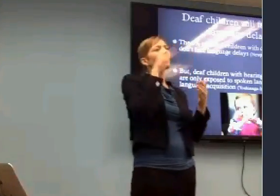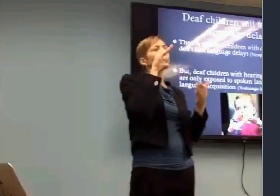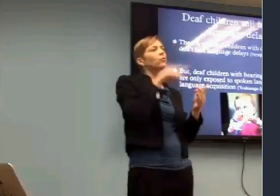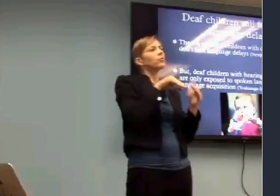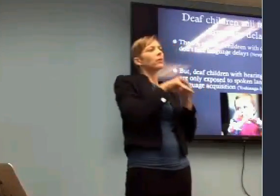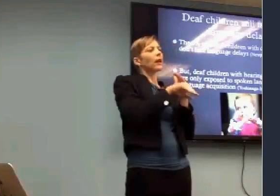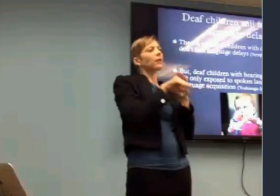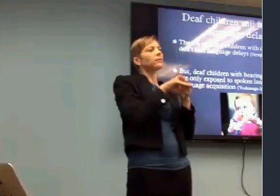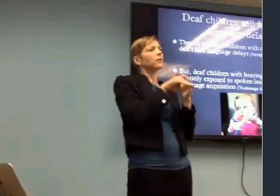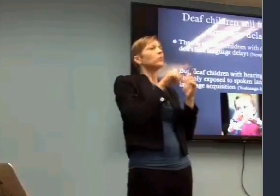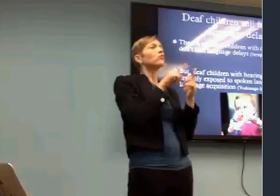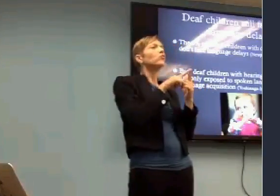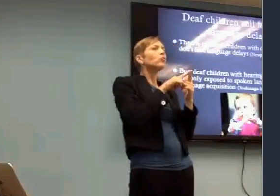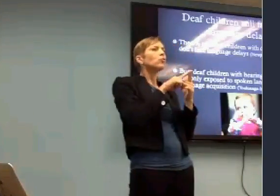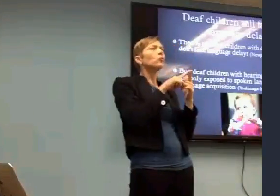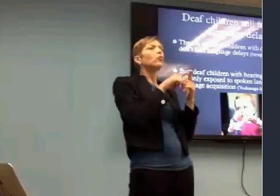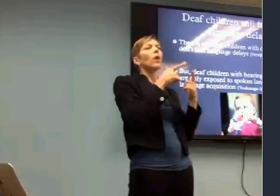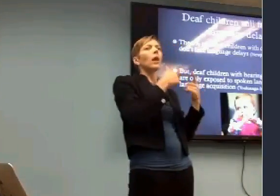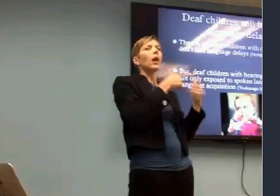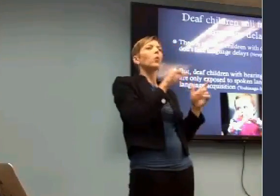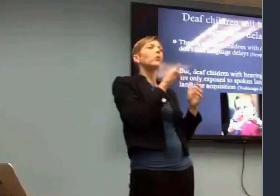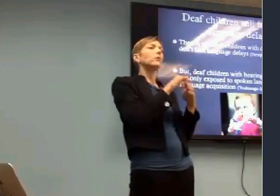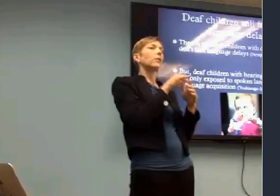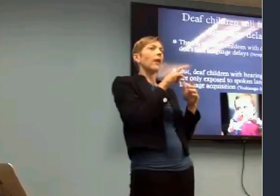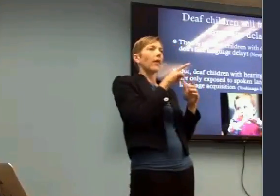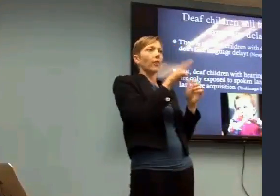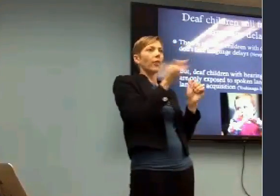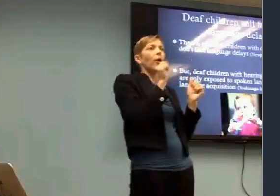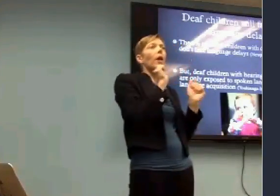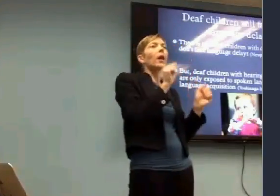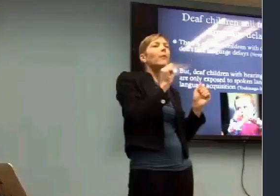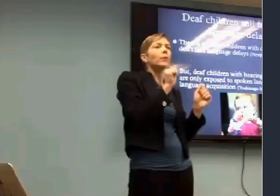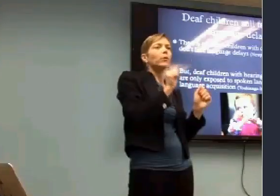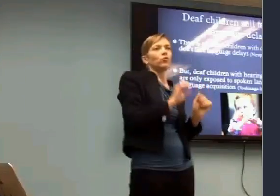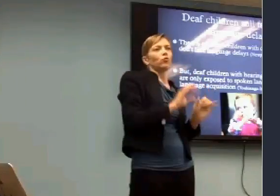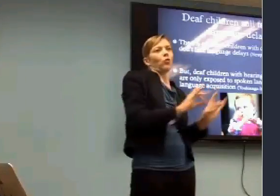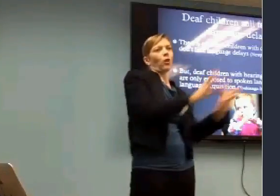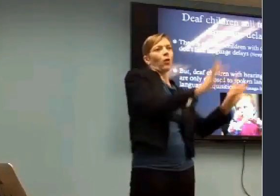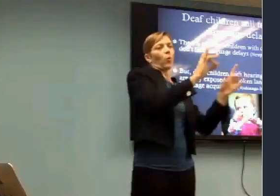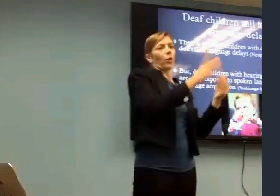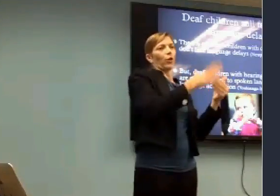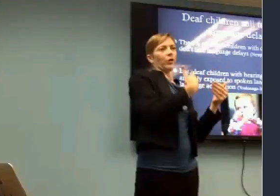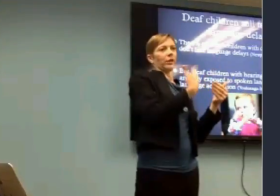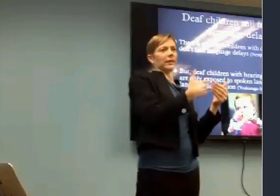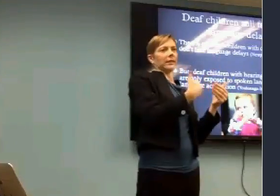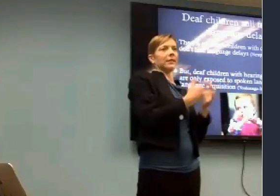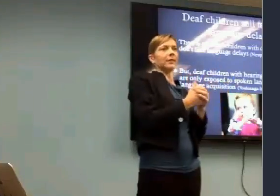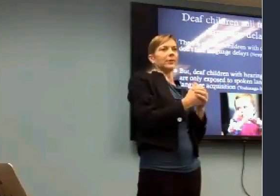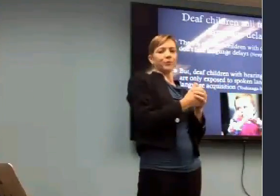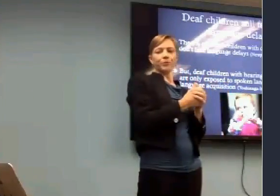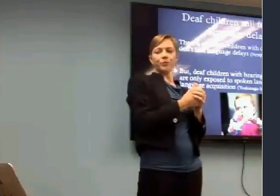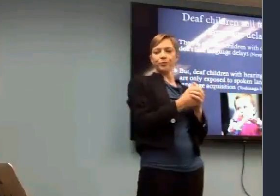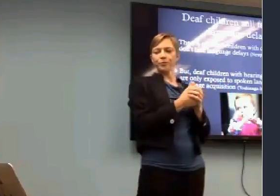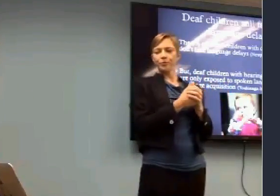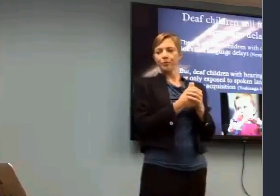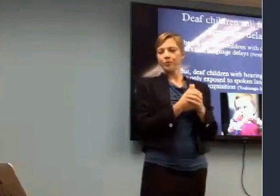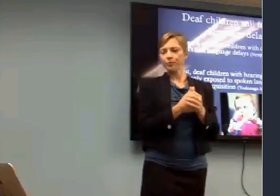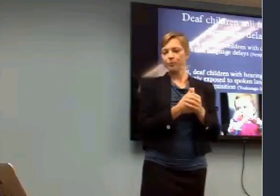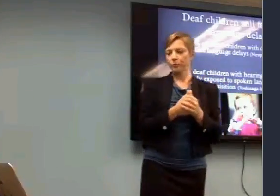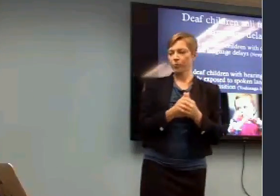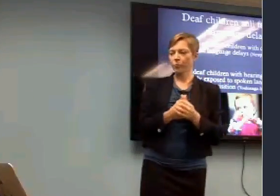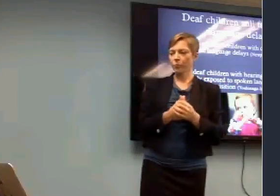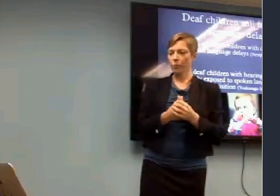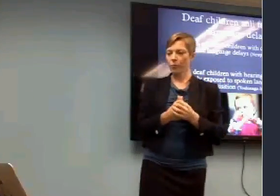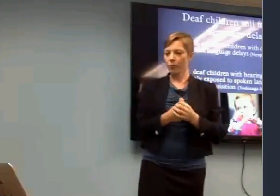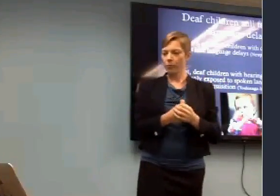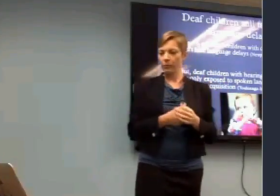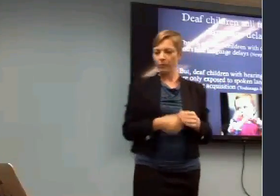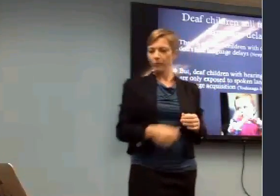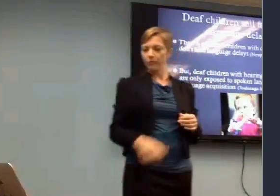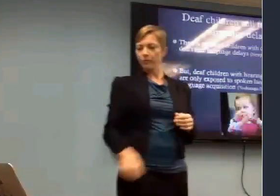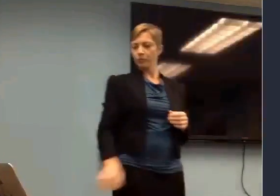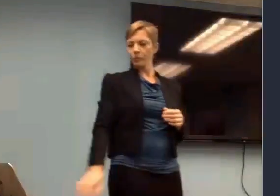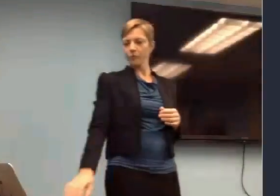not getting full access to language exposure, and so therefore they're not acquiring language very